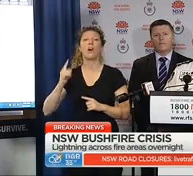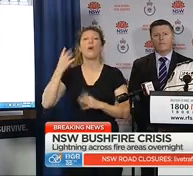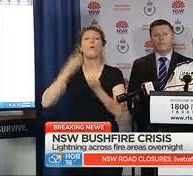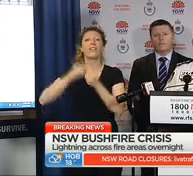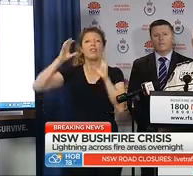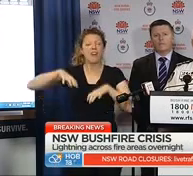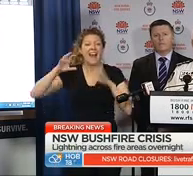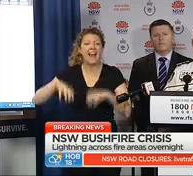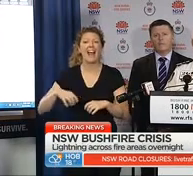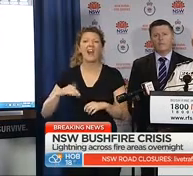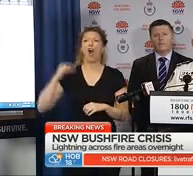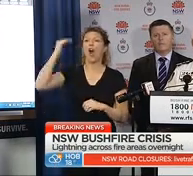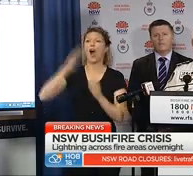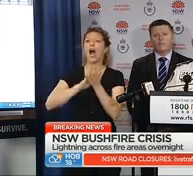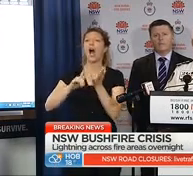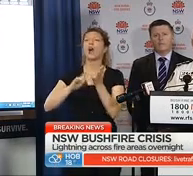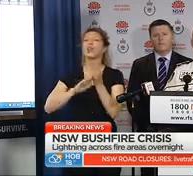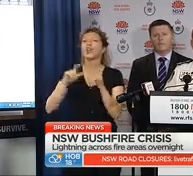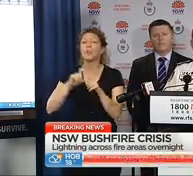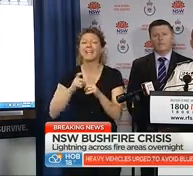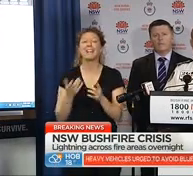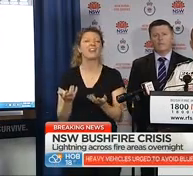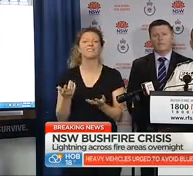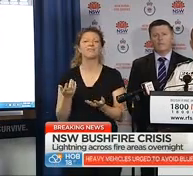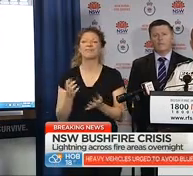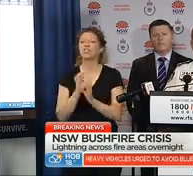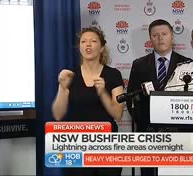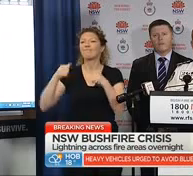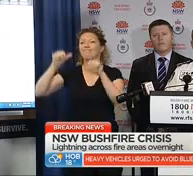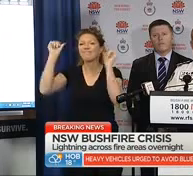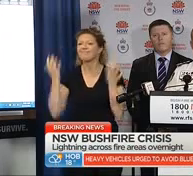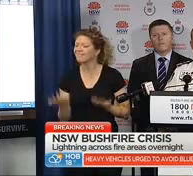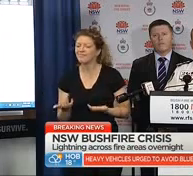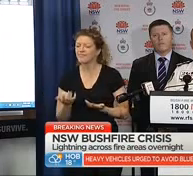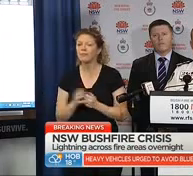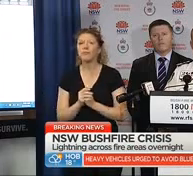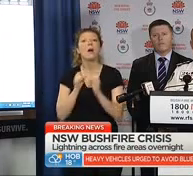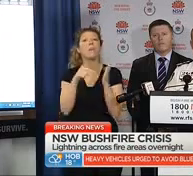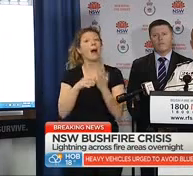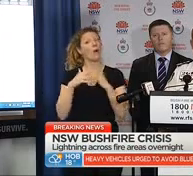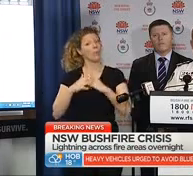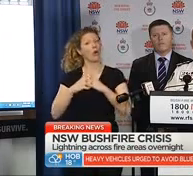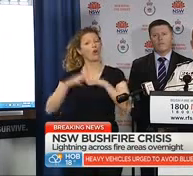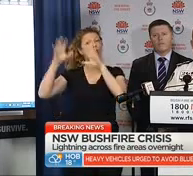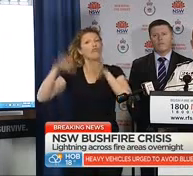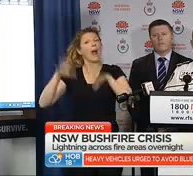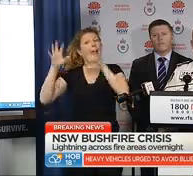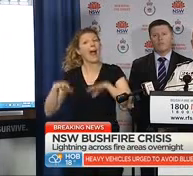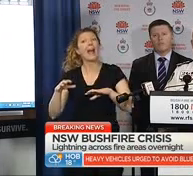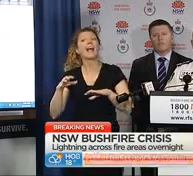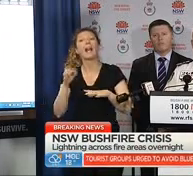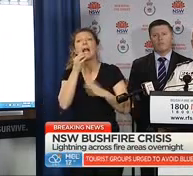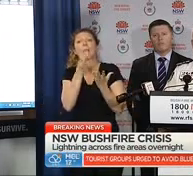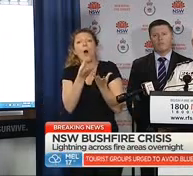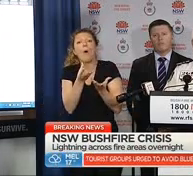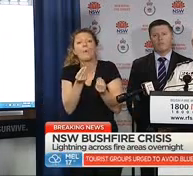some real issues. That's certainly what's happened overnight. The benefit to the moisture is, of course, that it's slowed down some of the fire